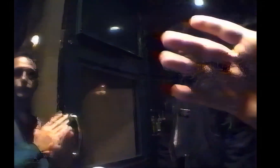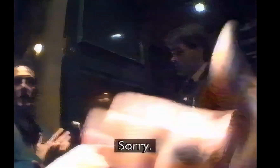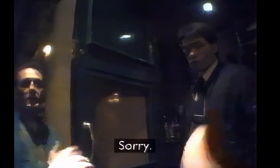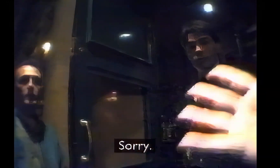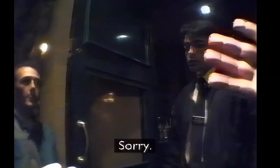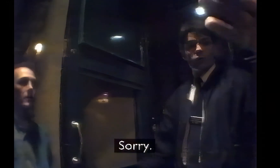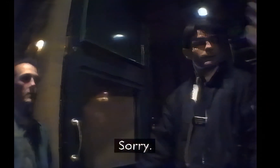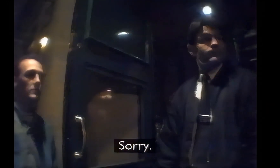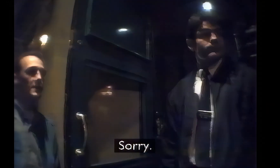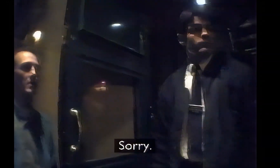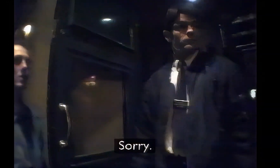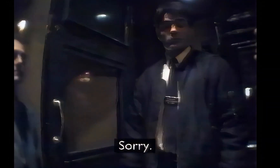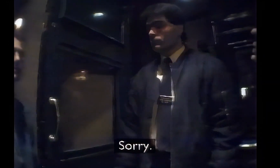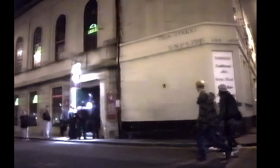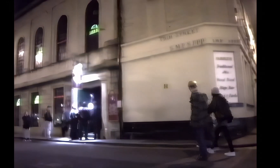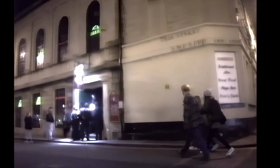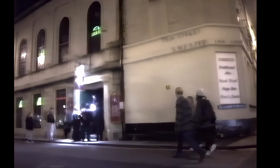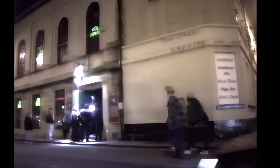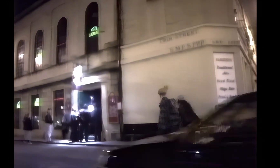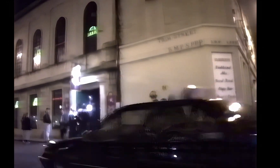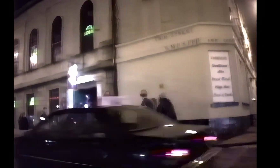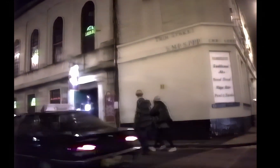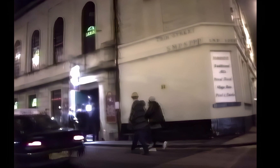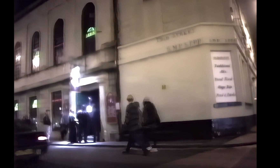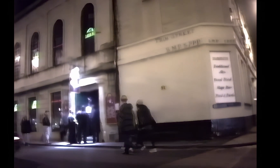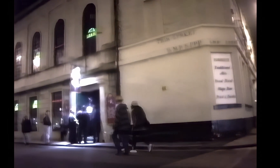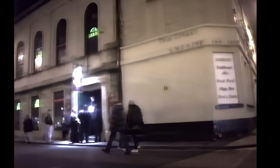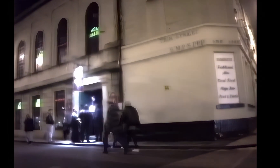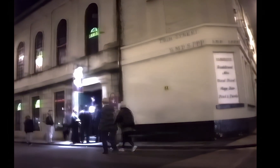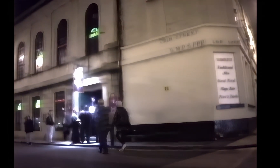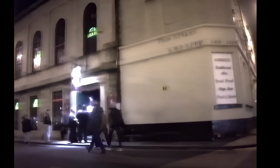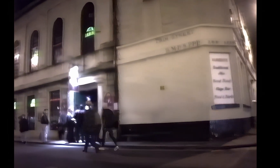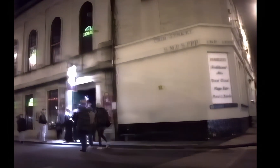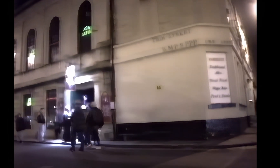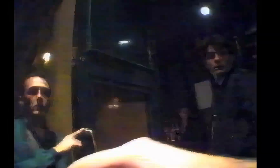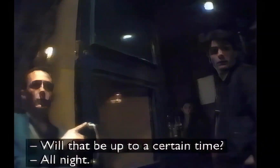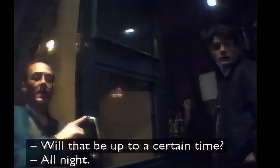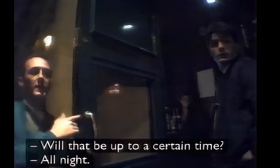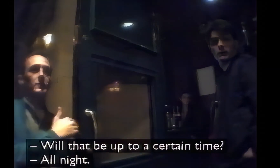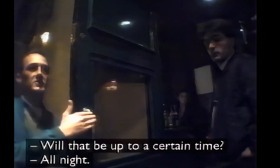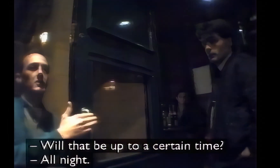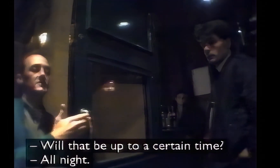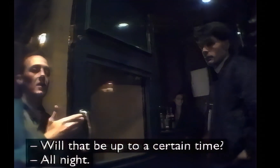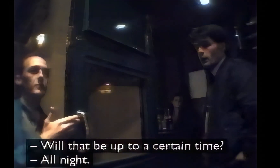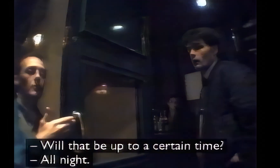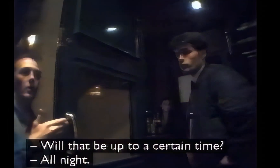Card, sorry. You need a card? Yeah, it's party private. Will that be up to a certain time No, or what? all